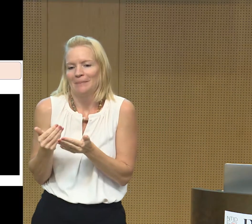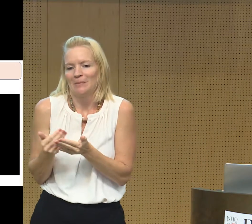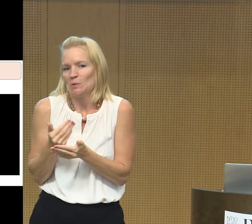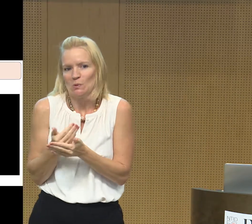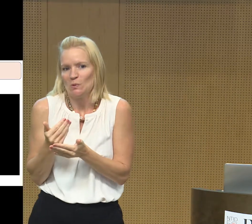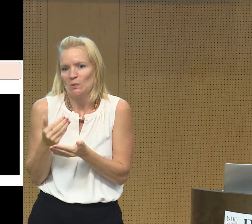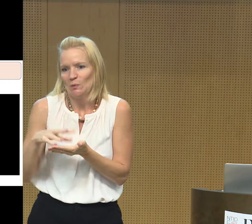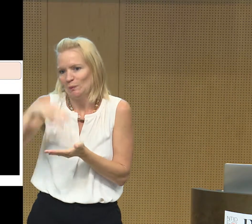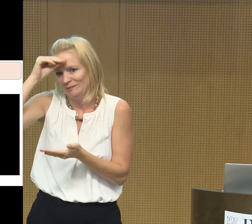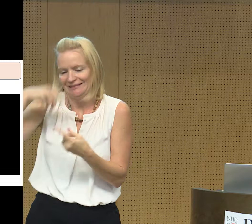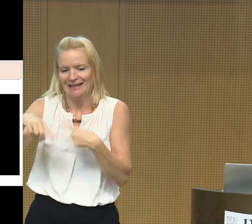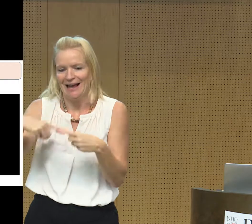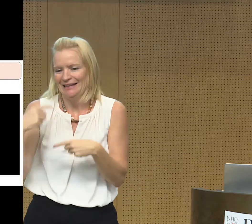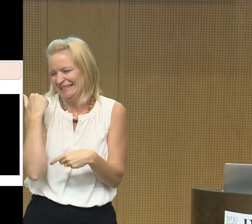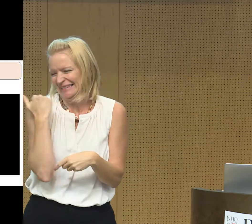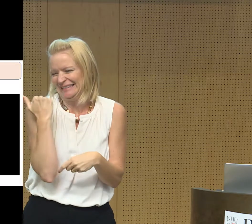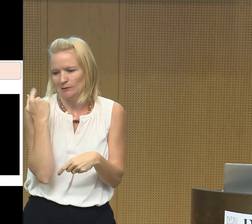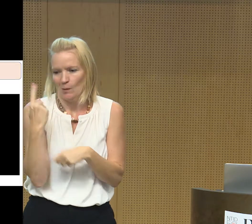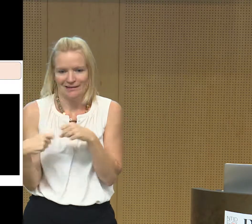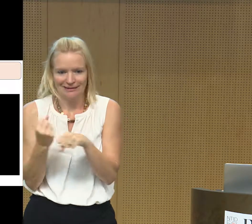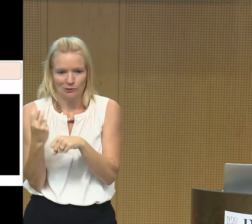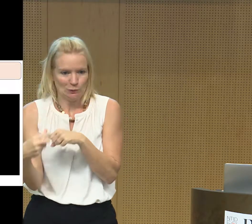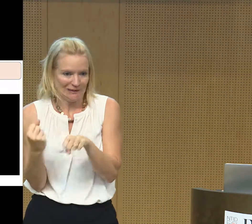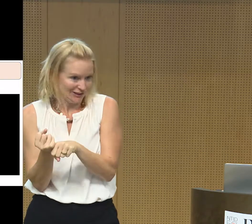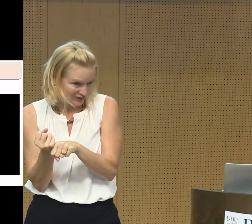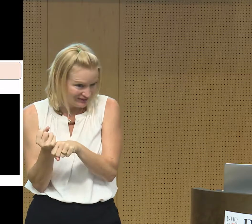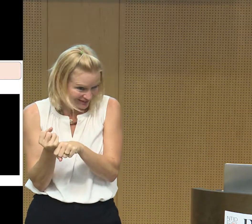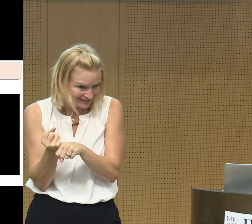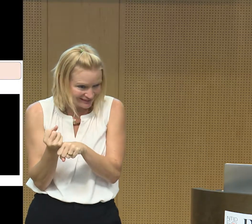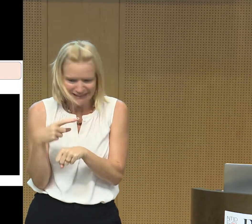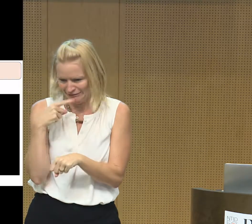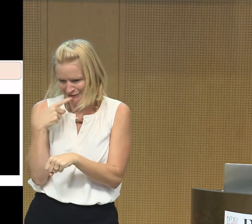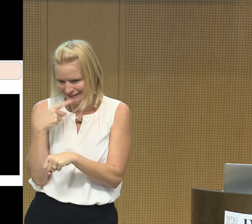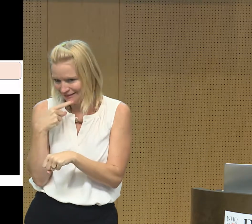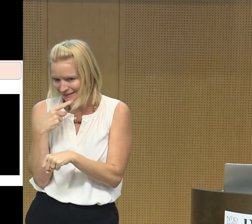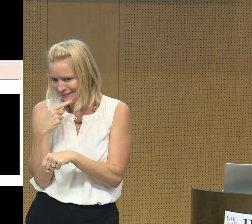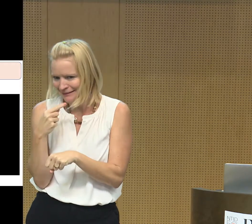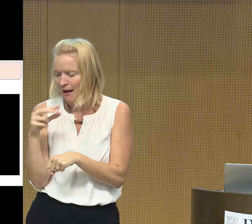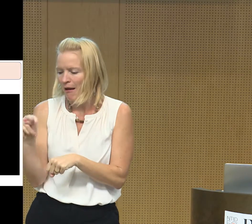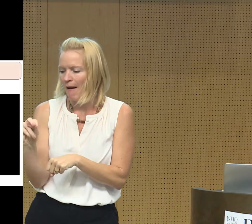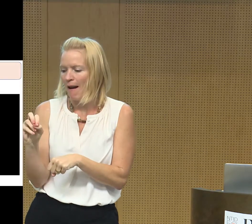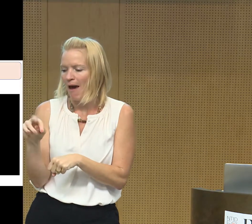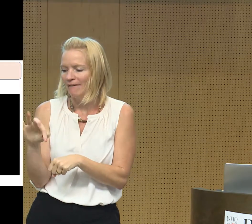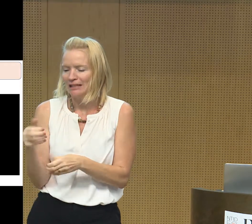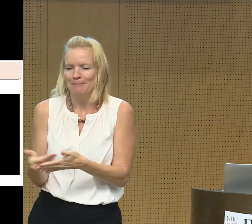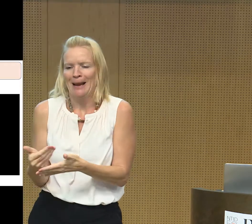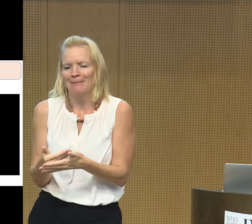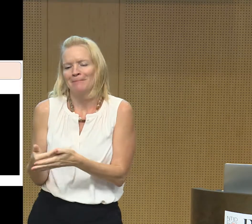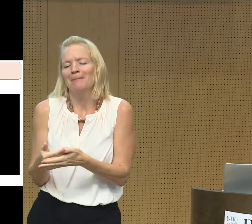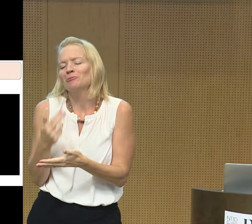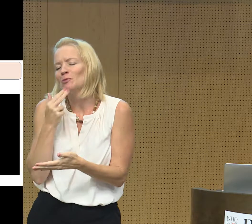One group are novice signers who have taken a few sign classes. They're hearing, all of them.